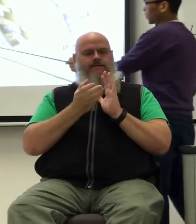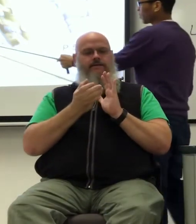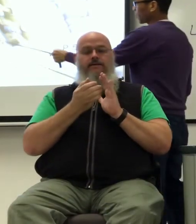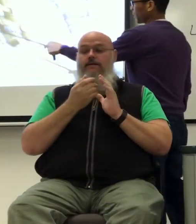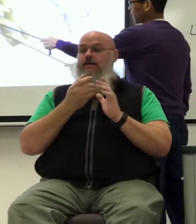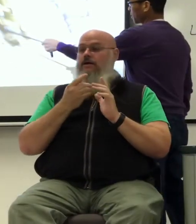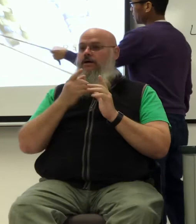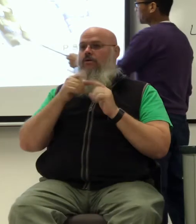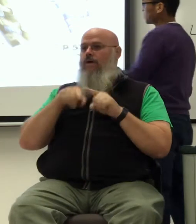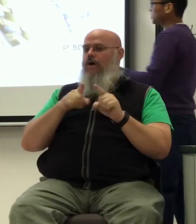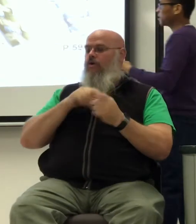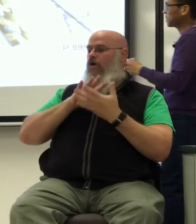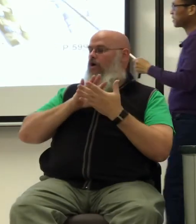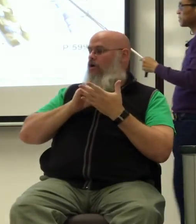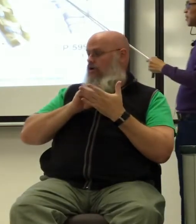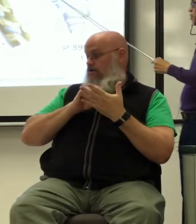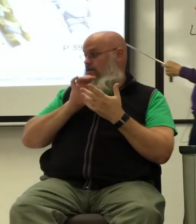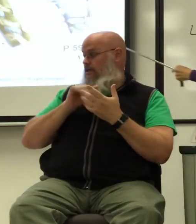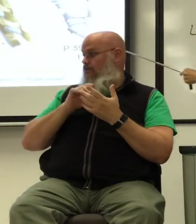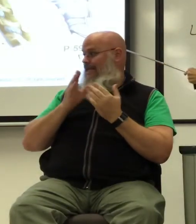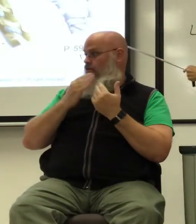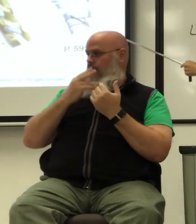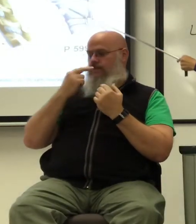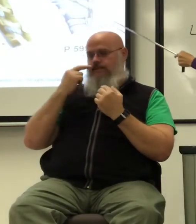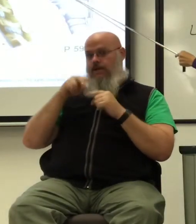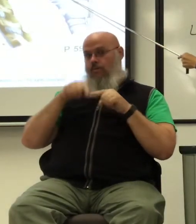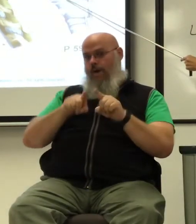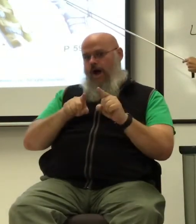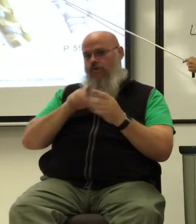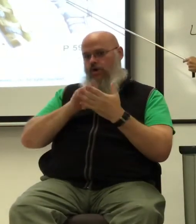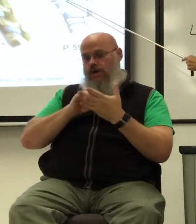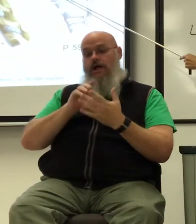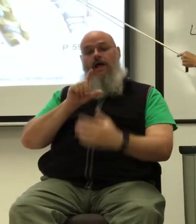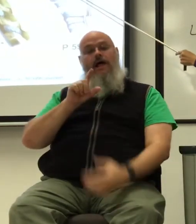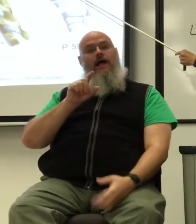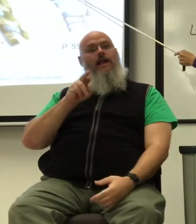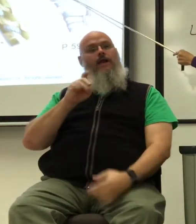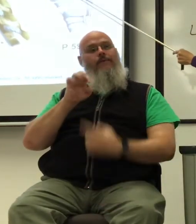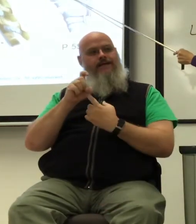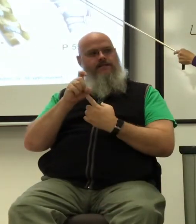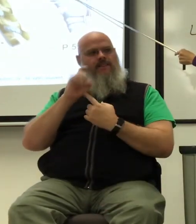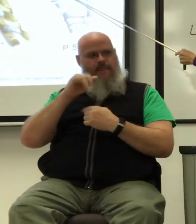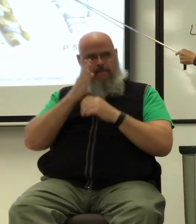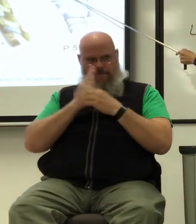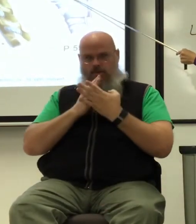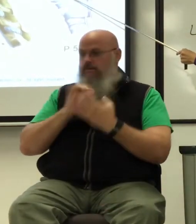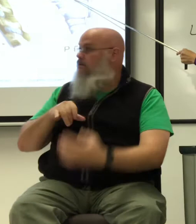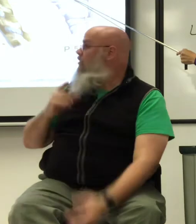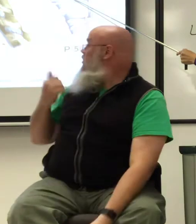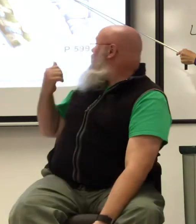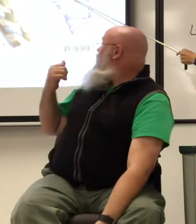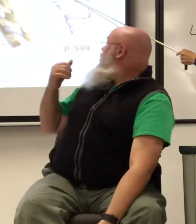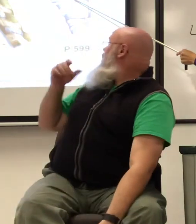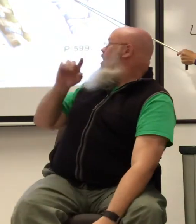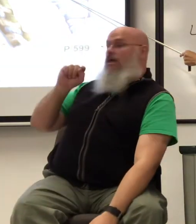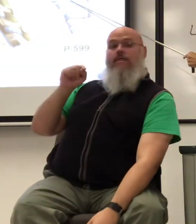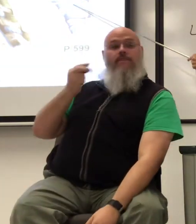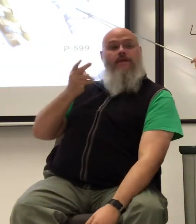here when you're learning it. It's easier to see things here when you're learning it. The larynx is just this part. There's the thyroid